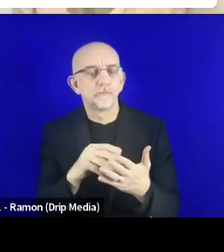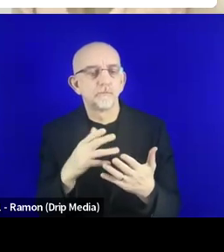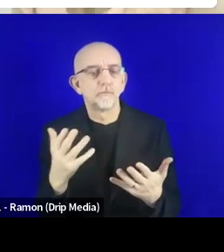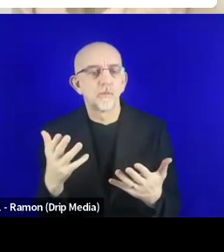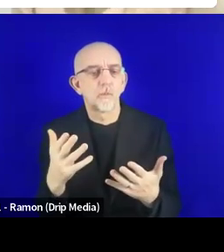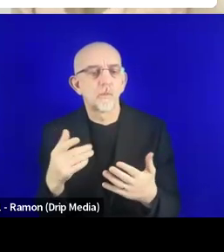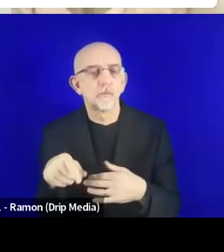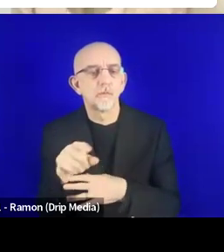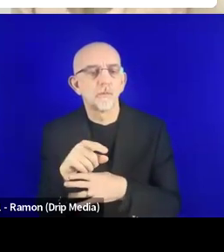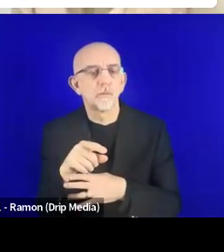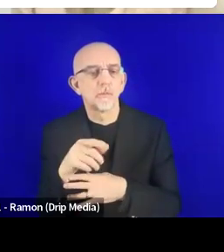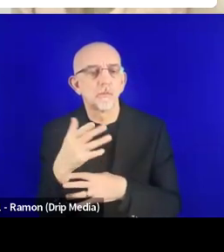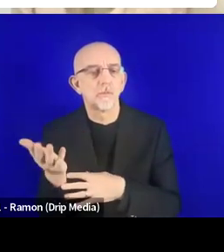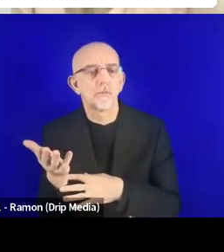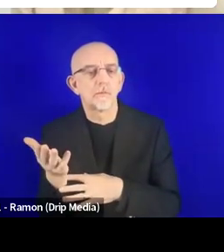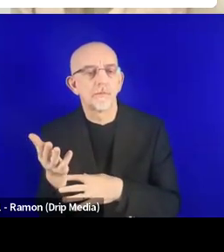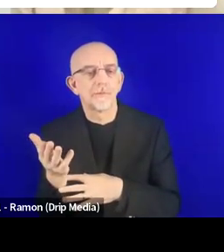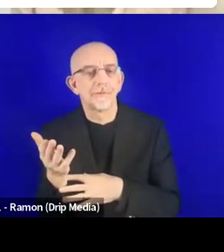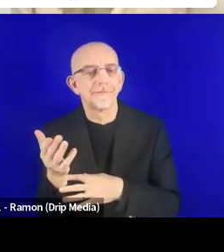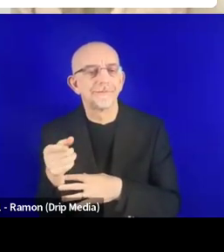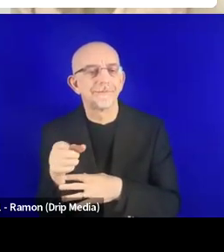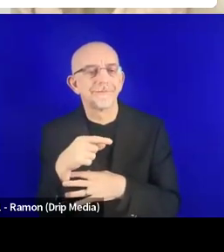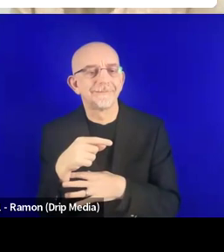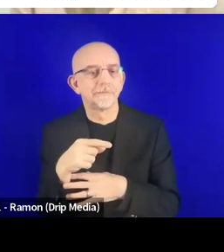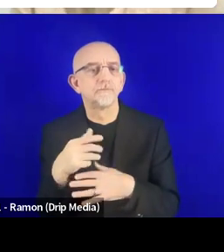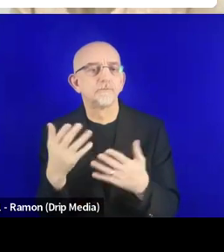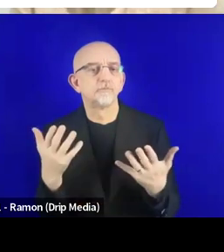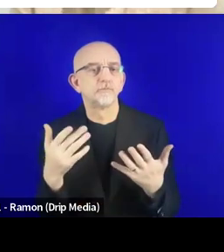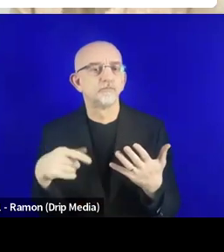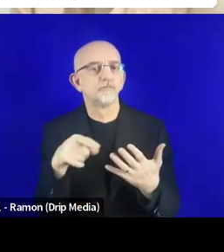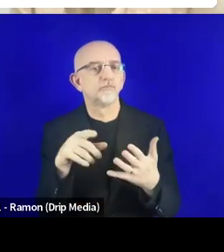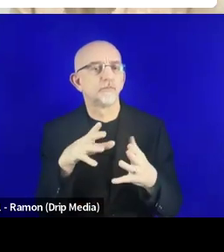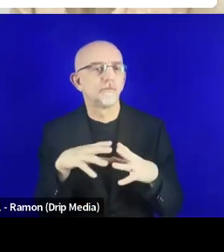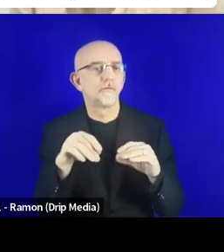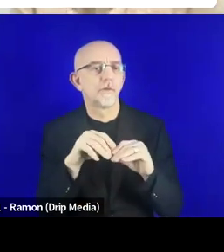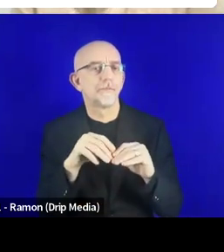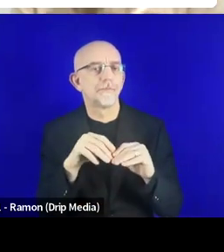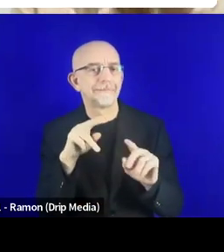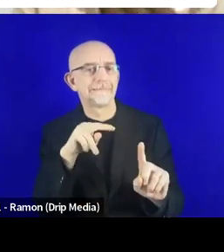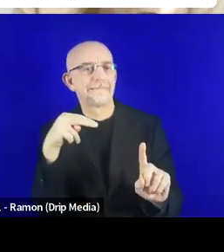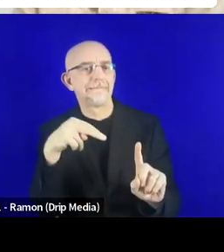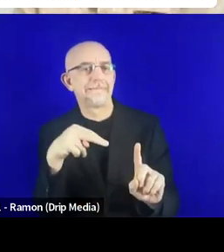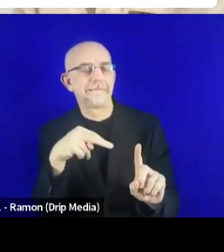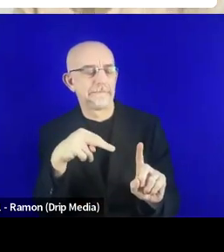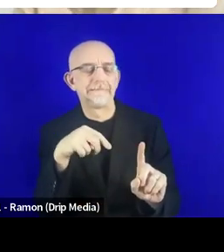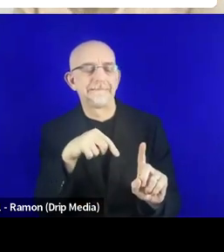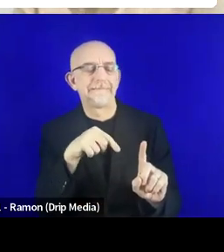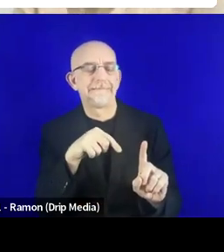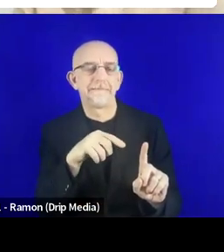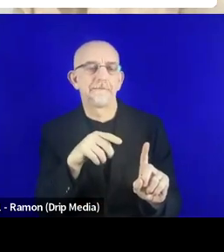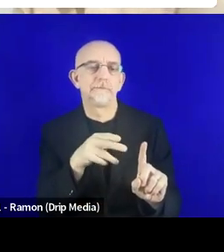barriers, so that we make sure that we address the actual need, not the needs that we think this person